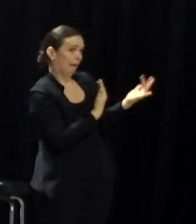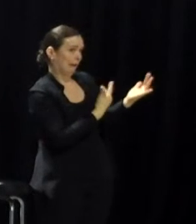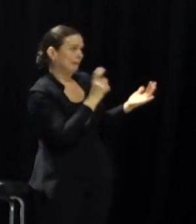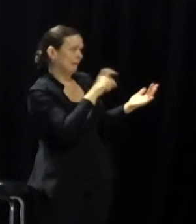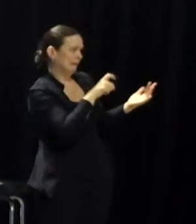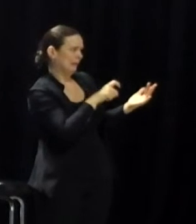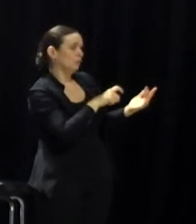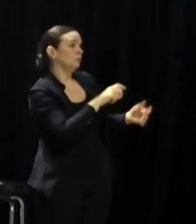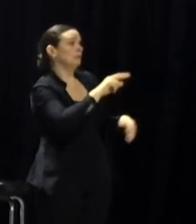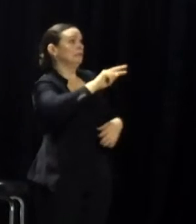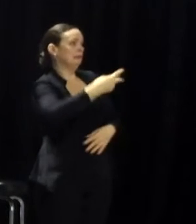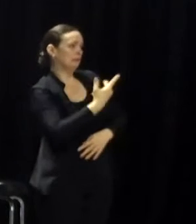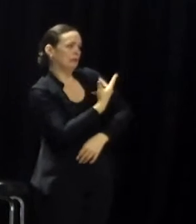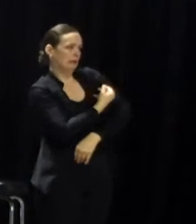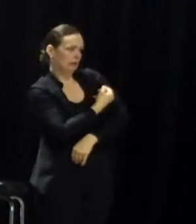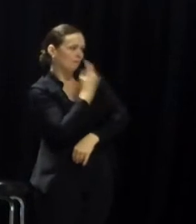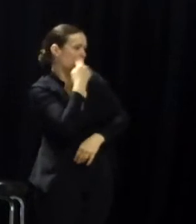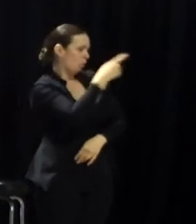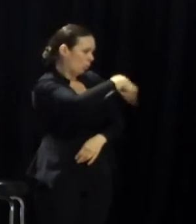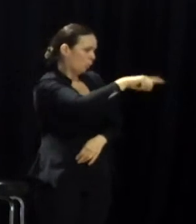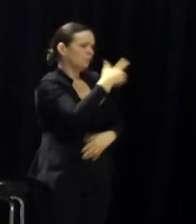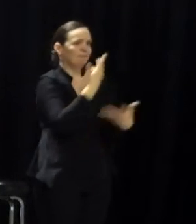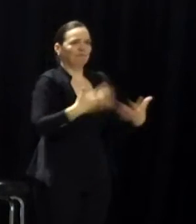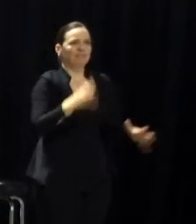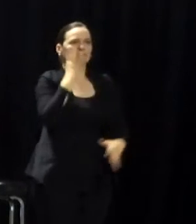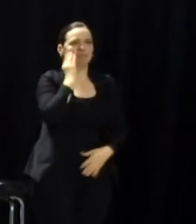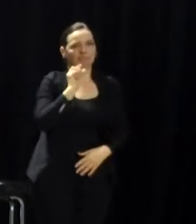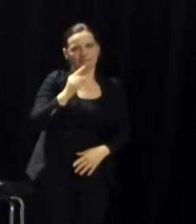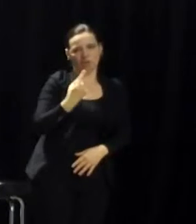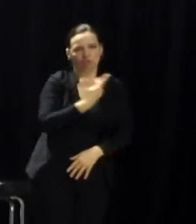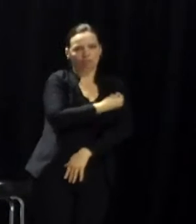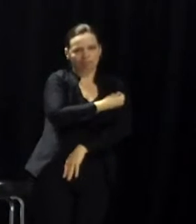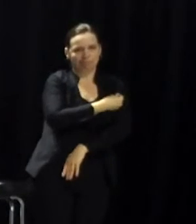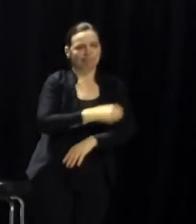everybody's thought process is 1B will get more expansive, and then